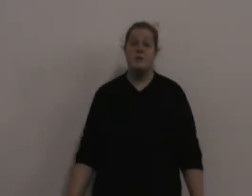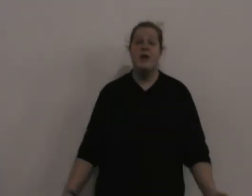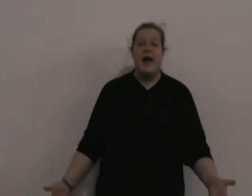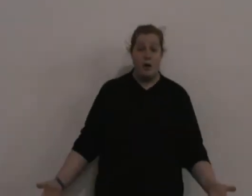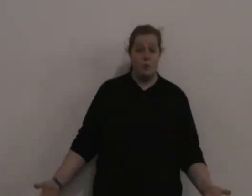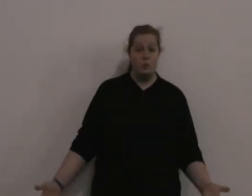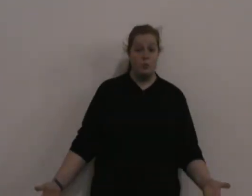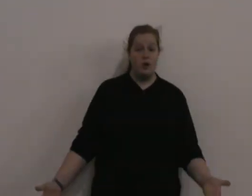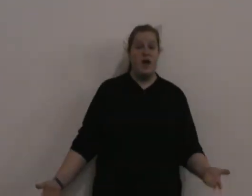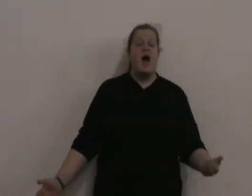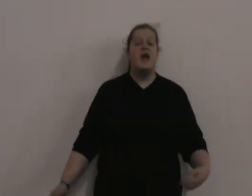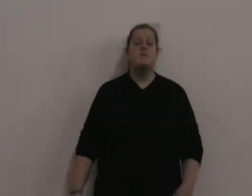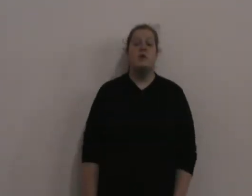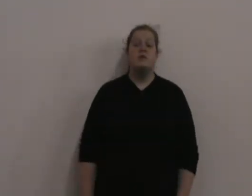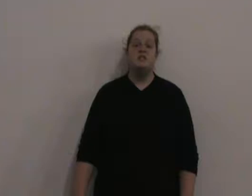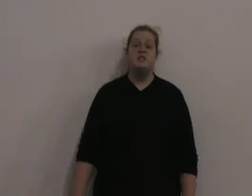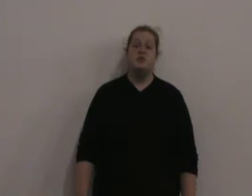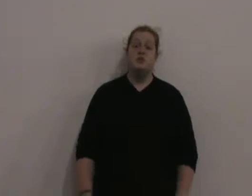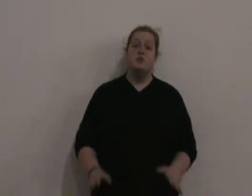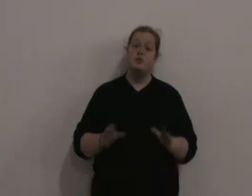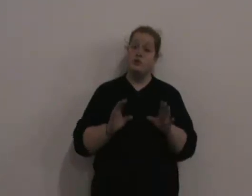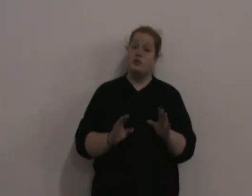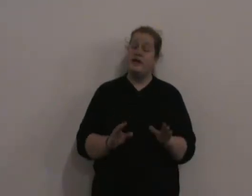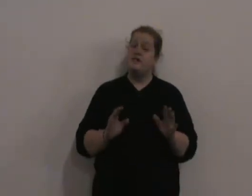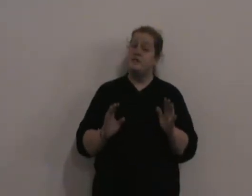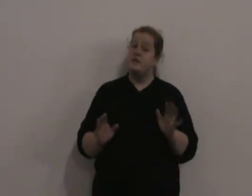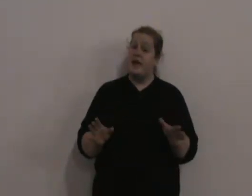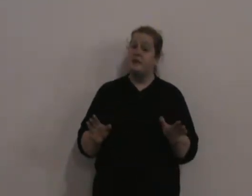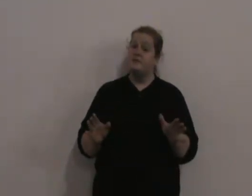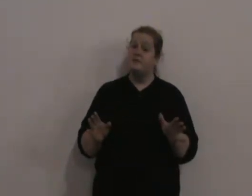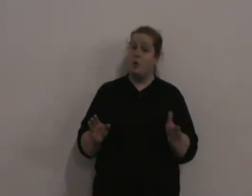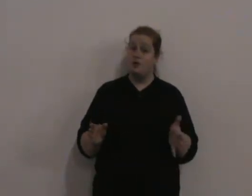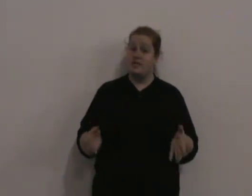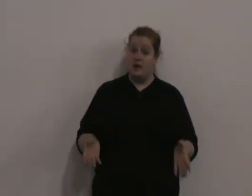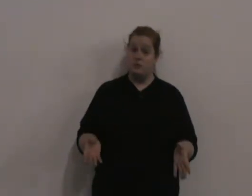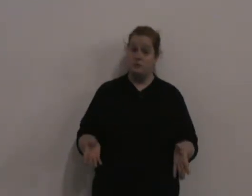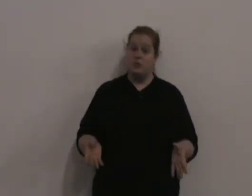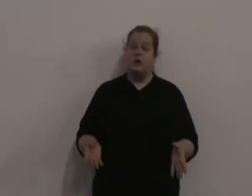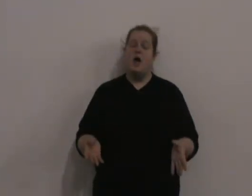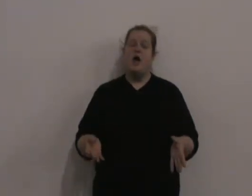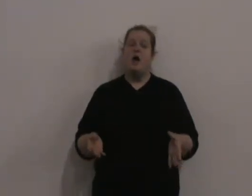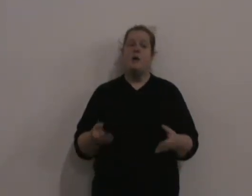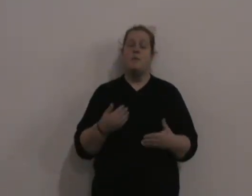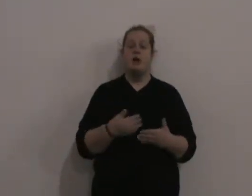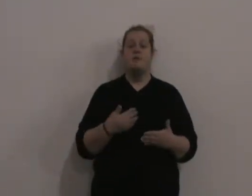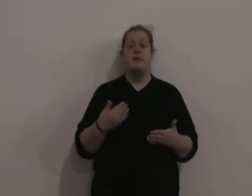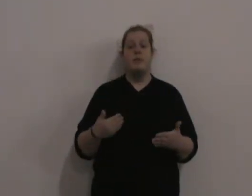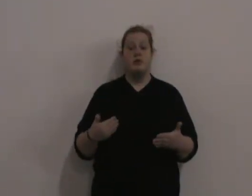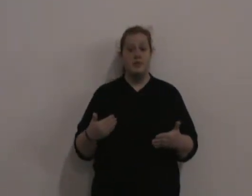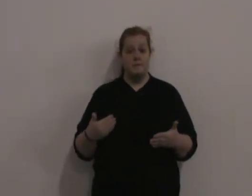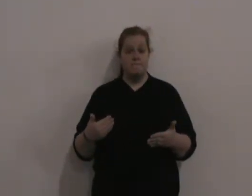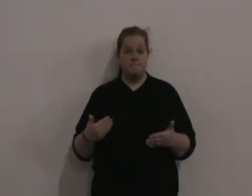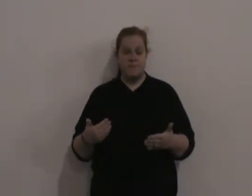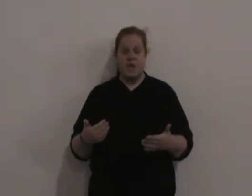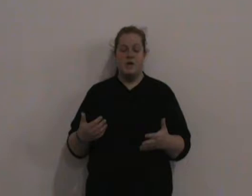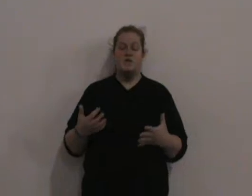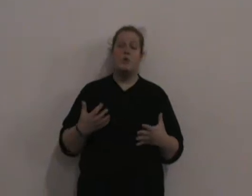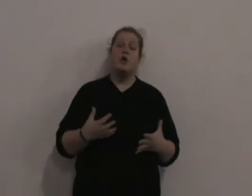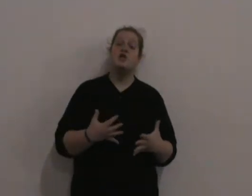So now I am going to do the greatest commands broken down part by part. So we're going to start